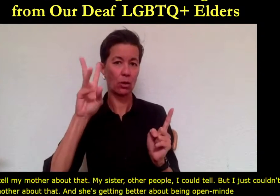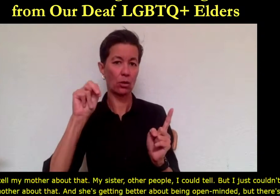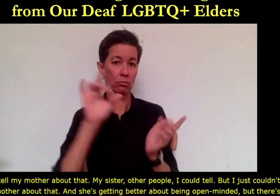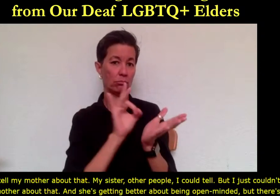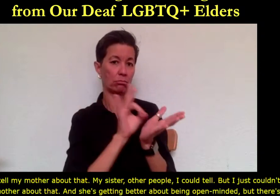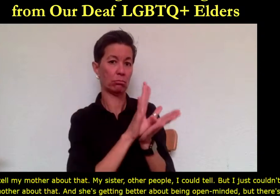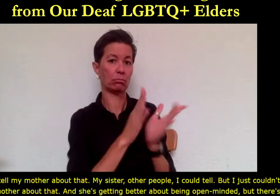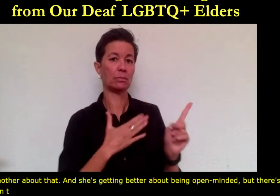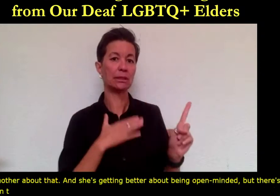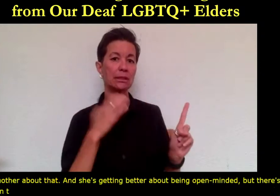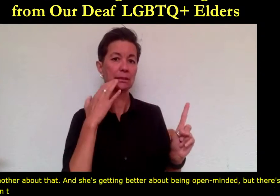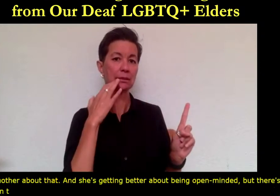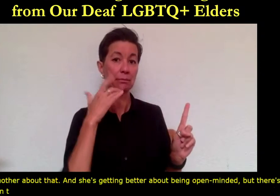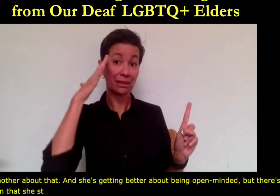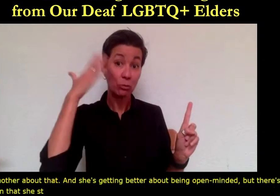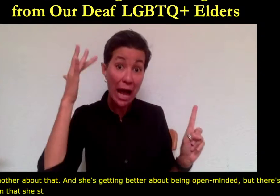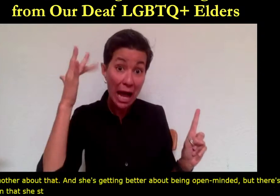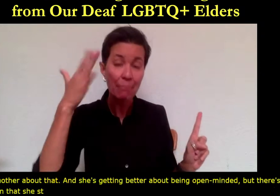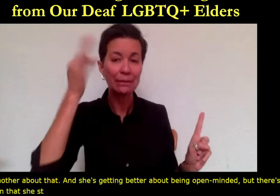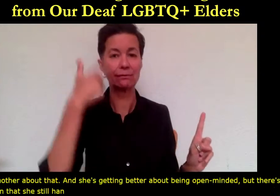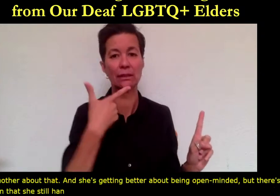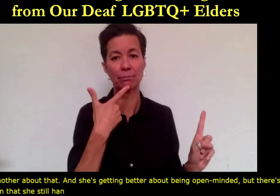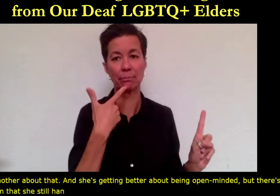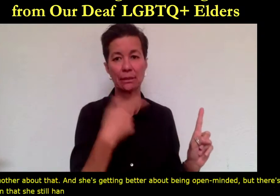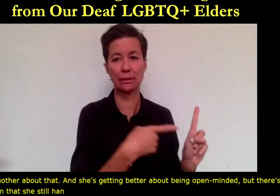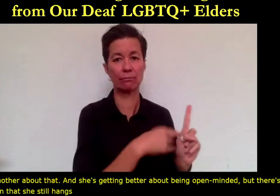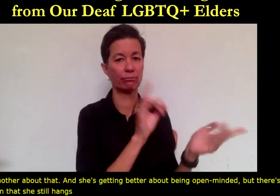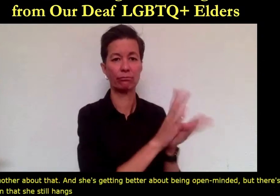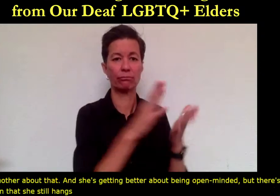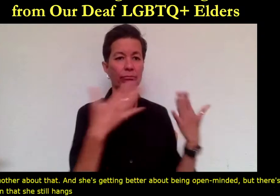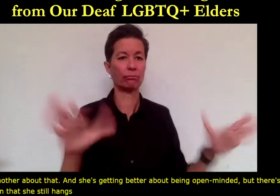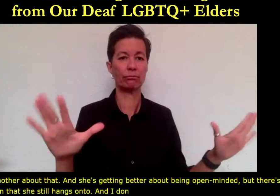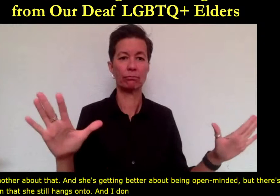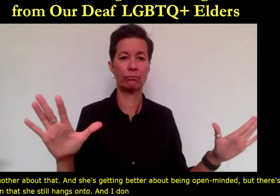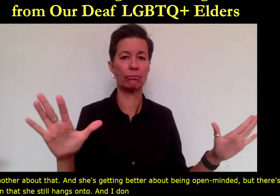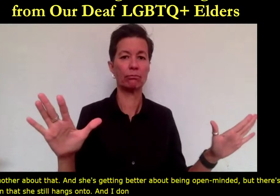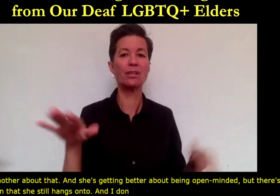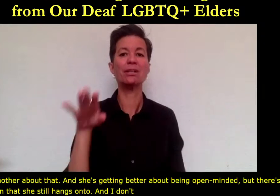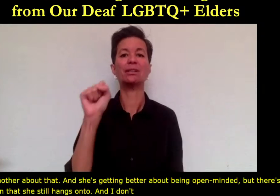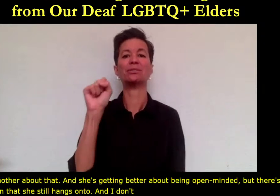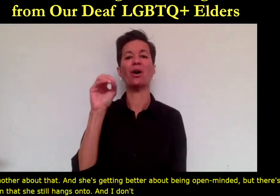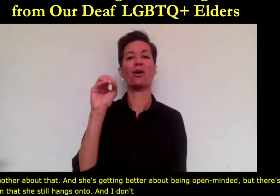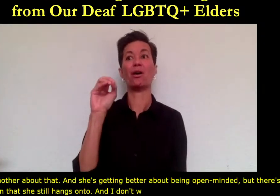uh my uncle did disown my cousin cousin because she's a lesbian